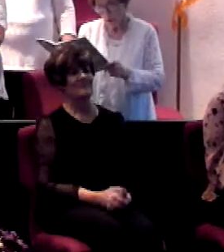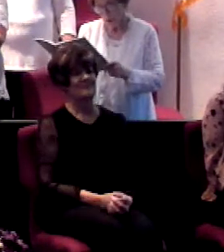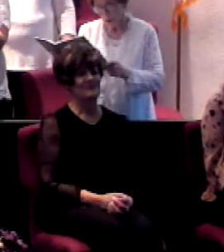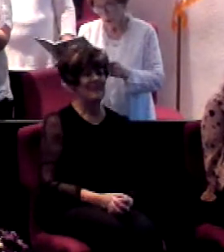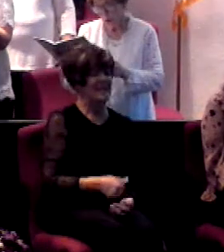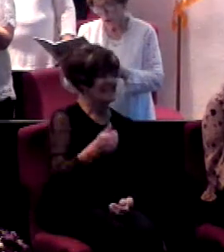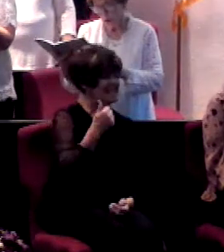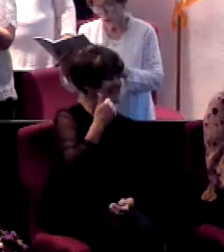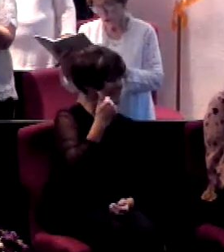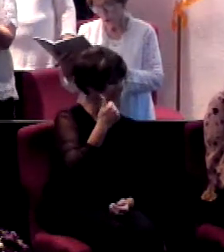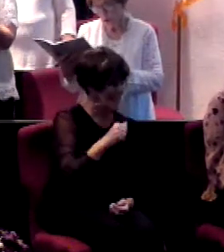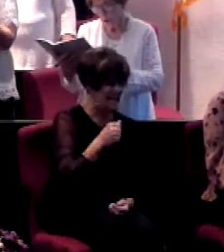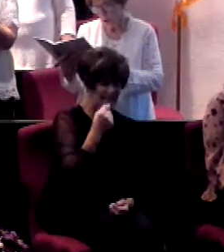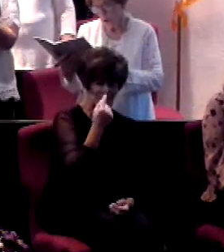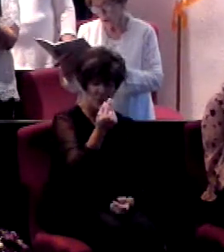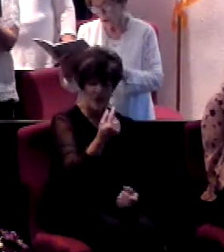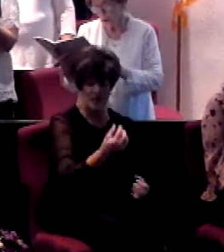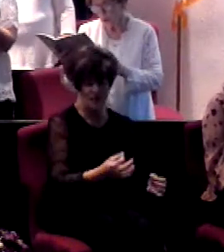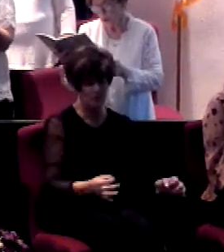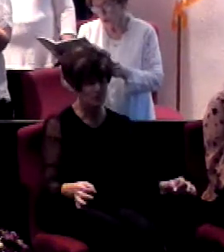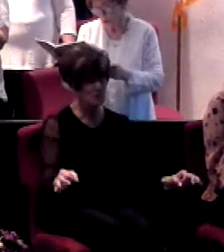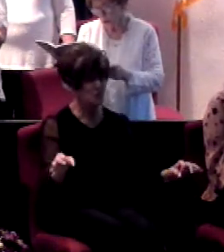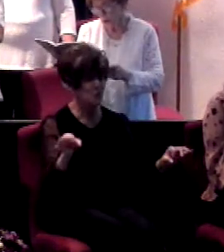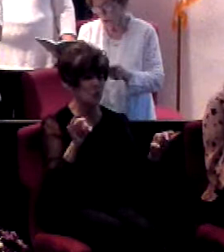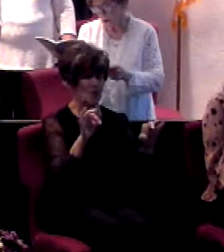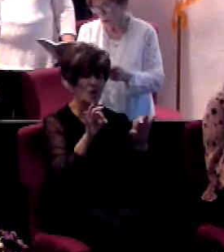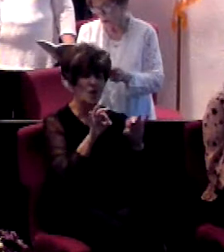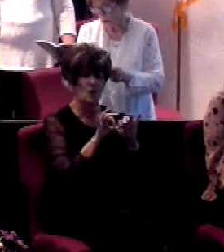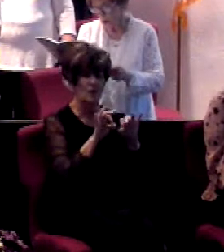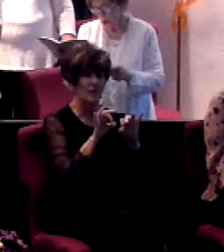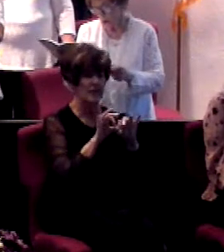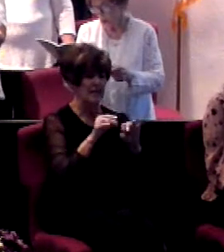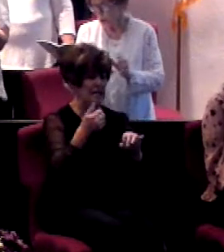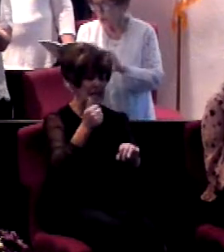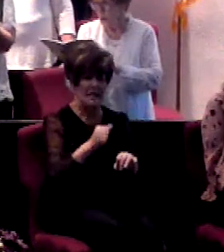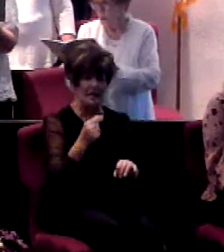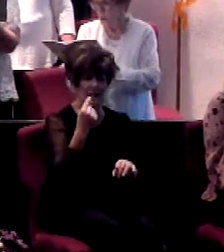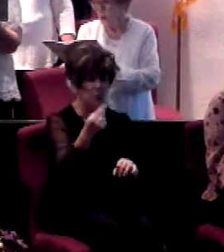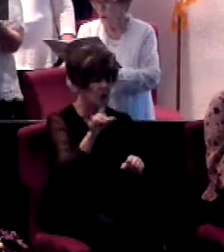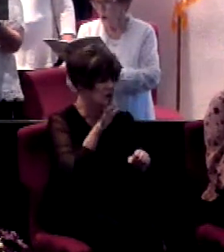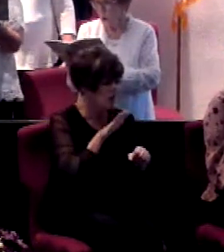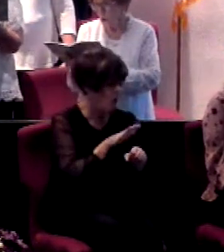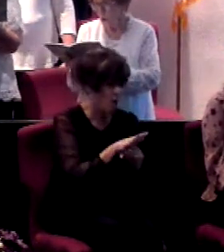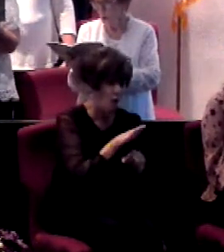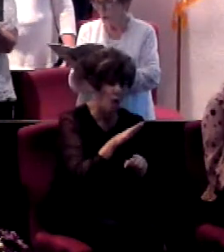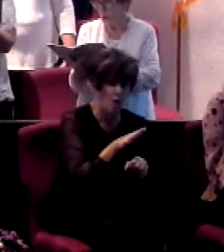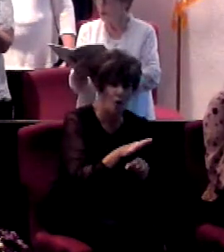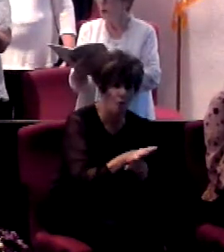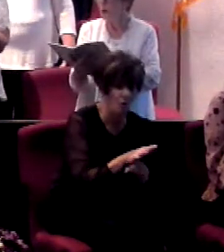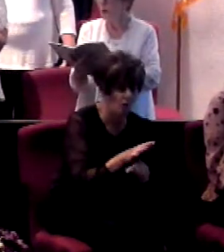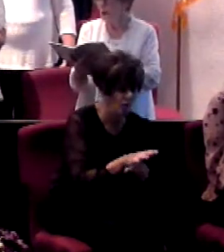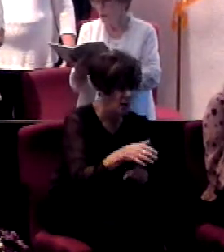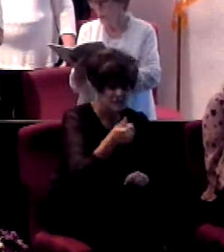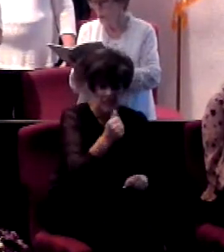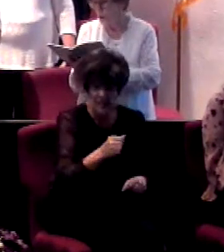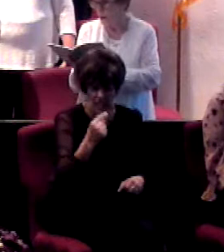Is anyone worthy? Is anyone whole? Is anyone able